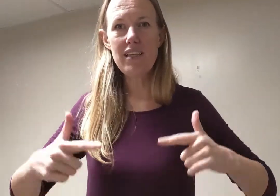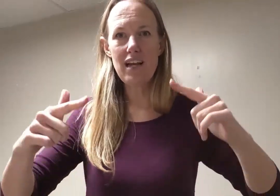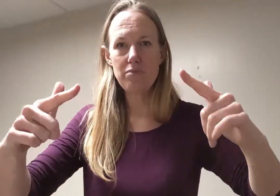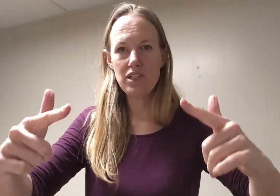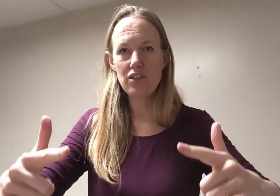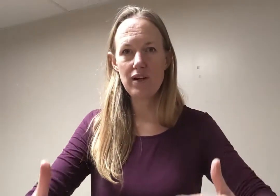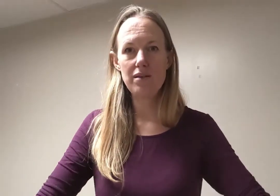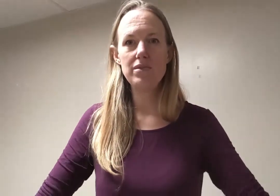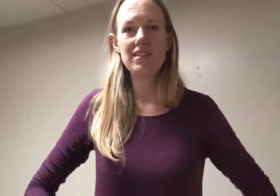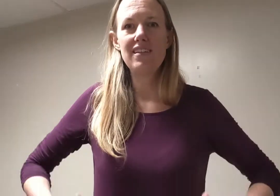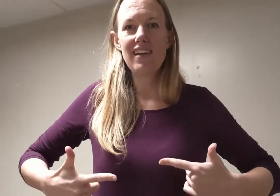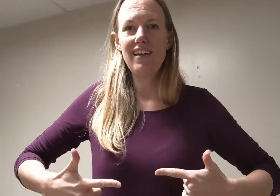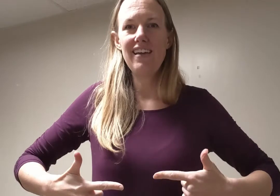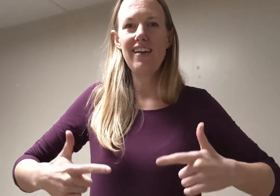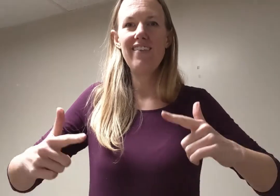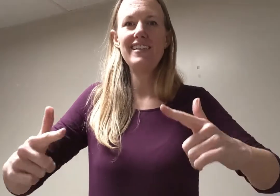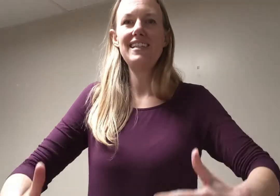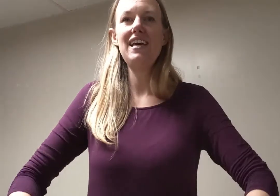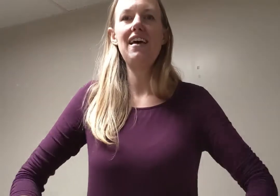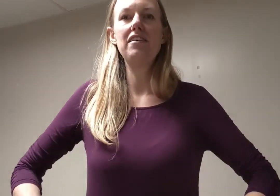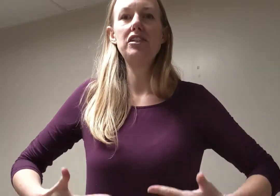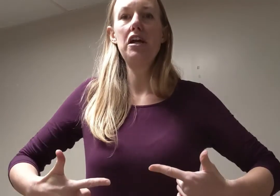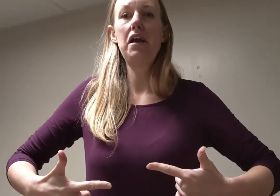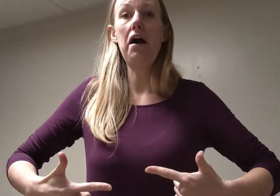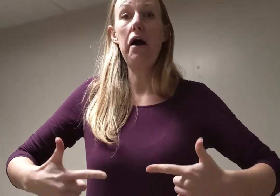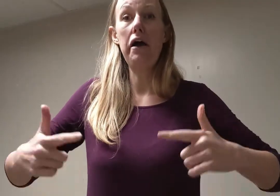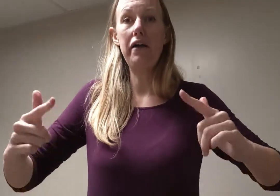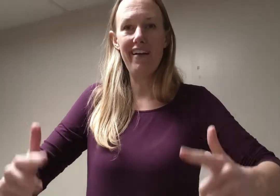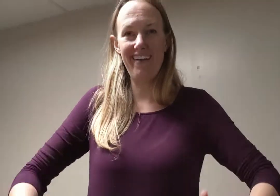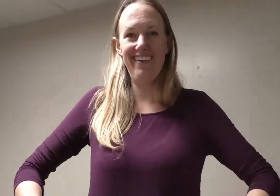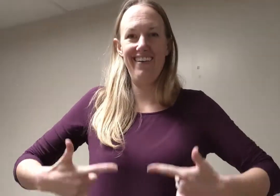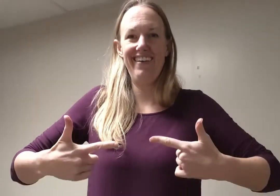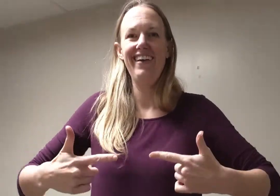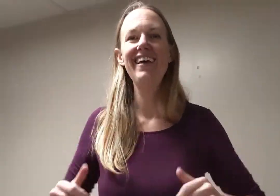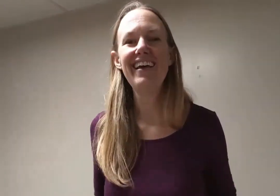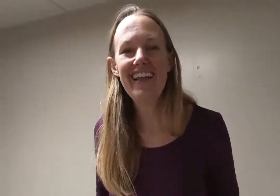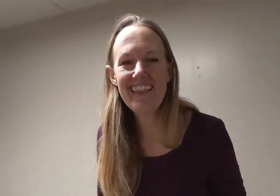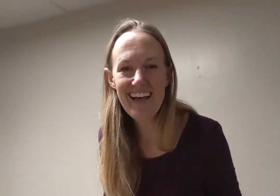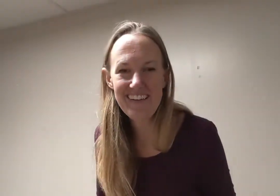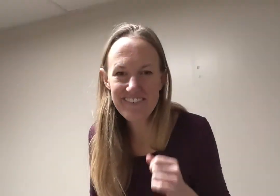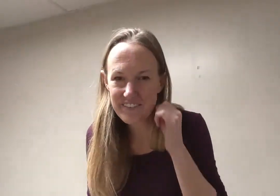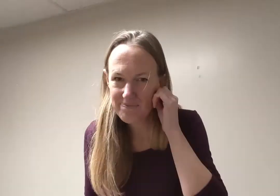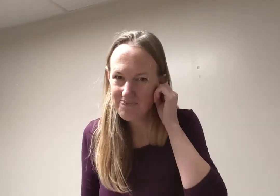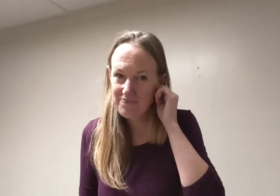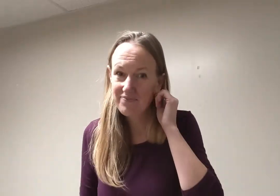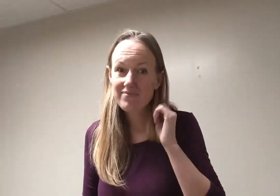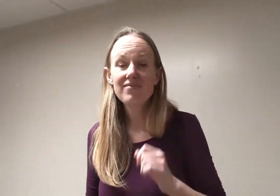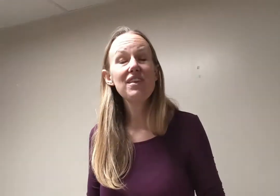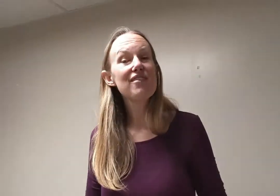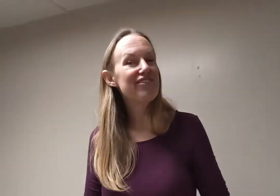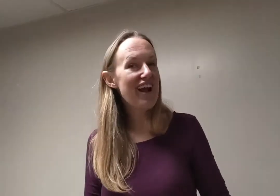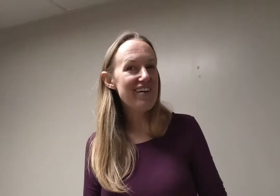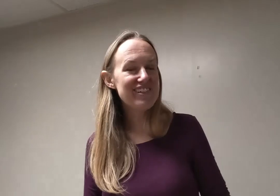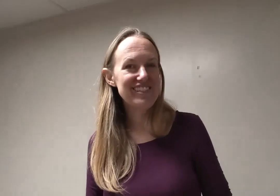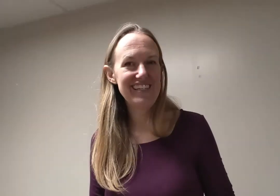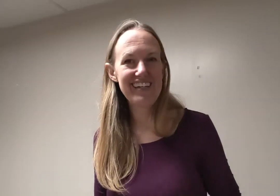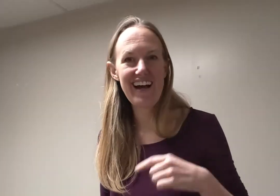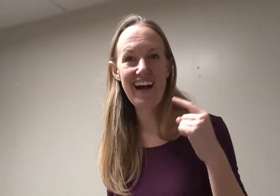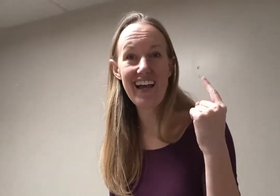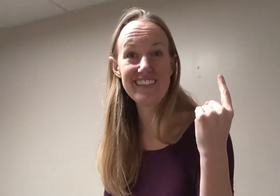then up to your ribs. Okay? You can't quite see it. I'm trying to get higher. Life. Forever seated high. So